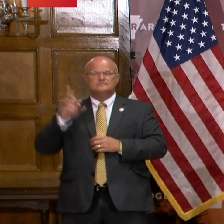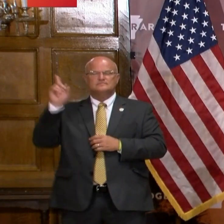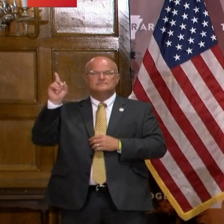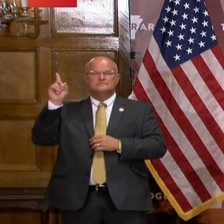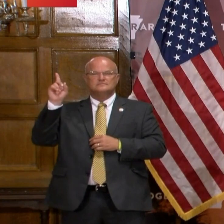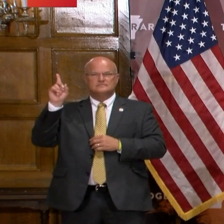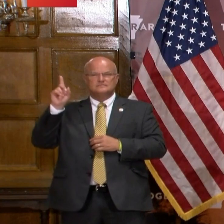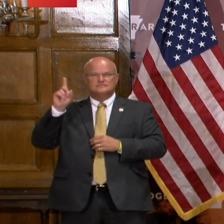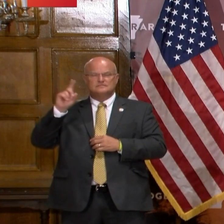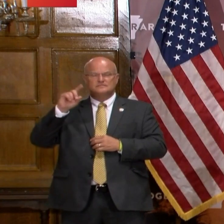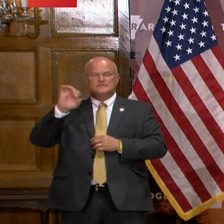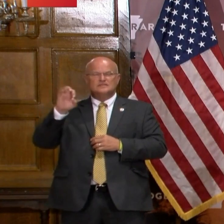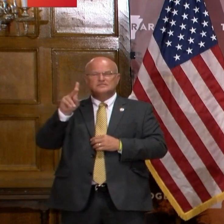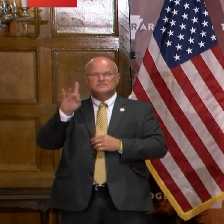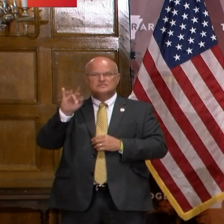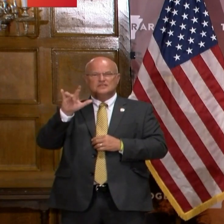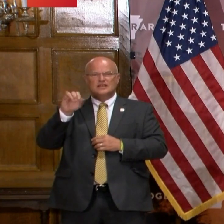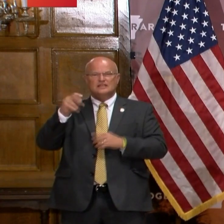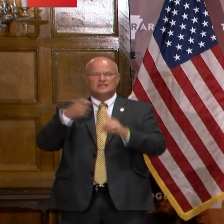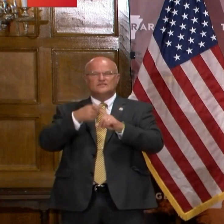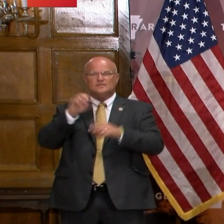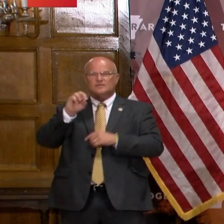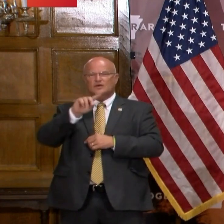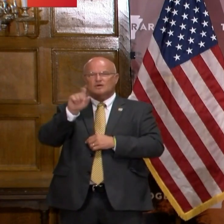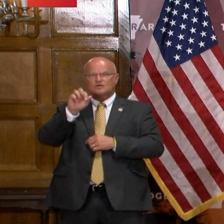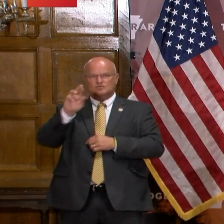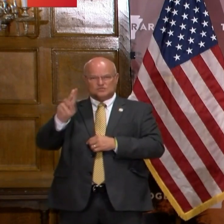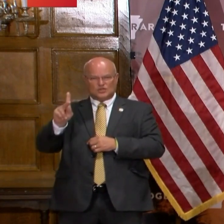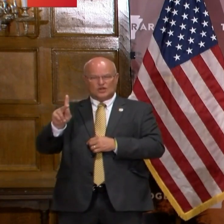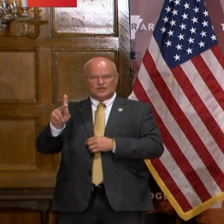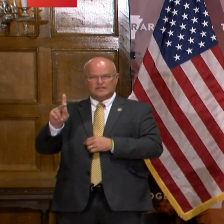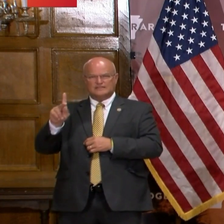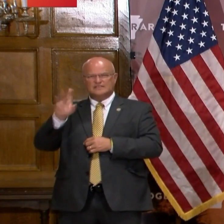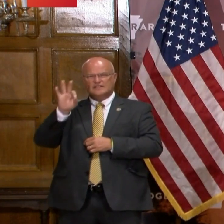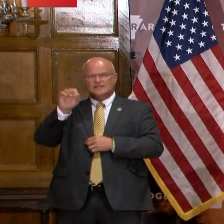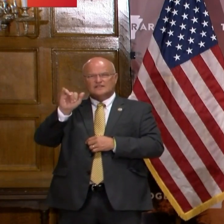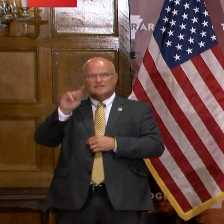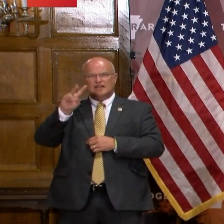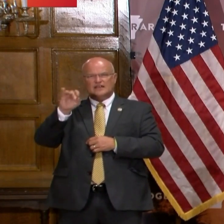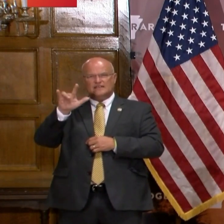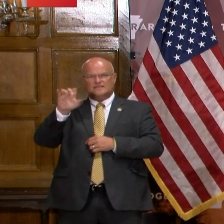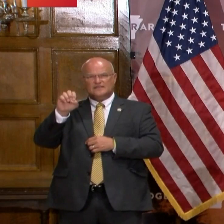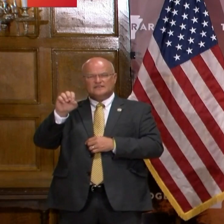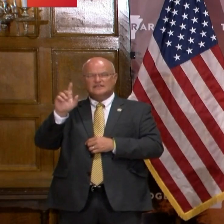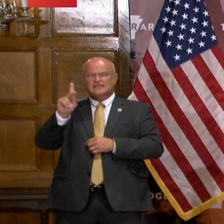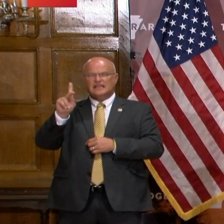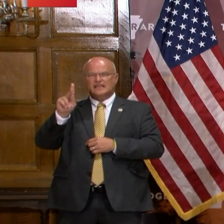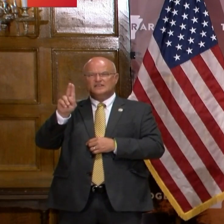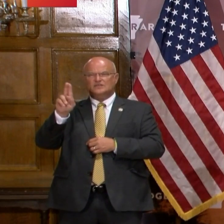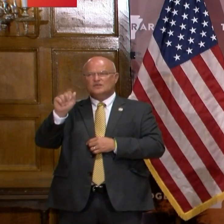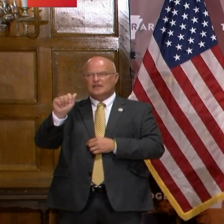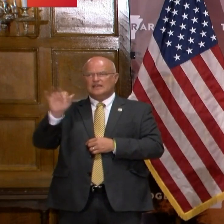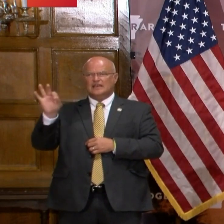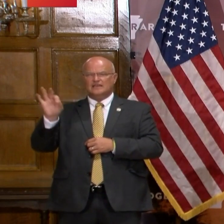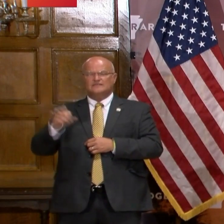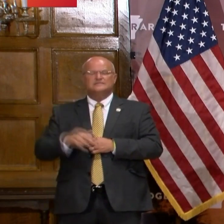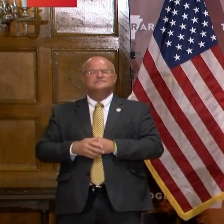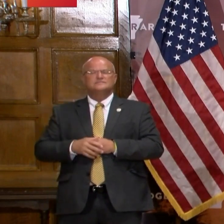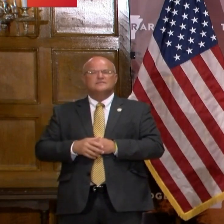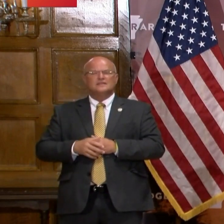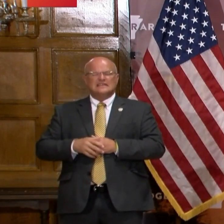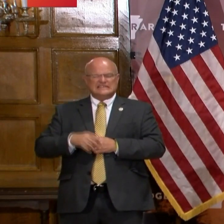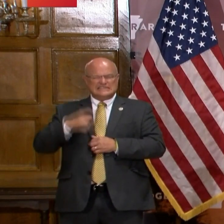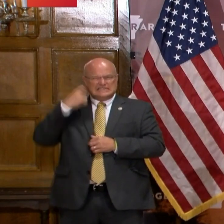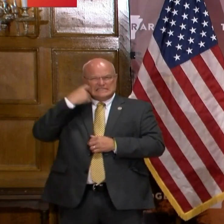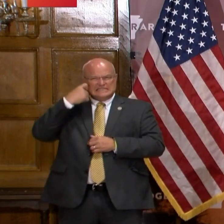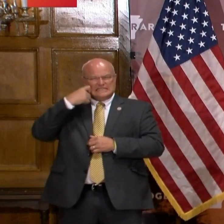Governor, this is Jacqueline Froelich with Ozarks at Large in Fayetteville, KUAF. A popular biker restaurant in Eureka Springs